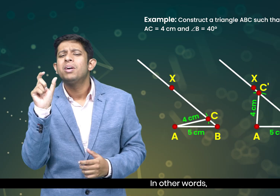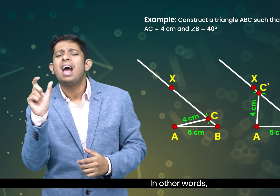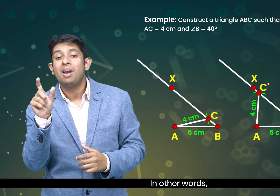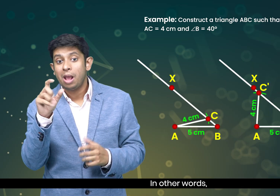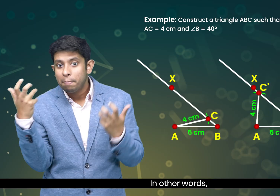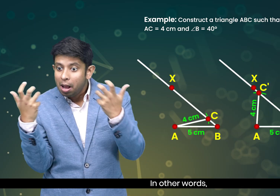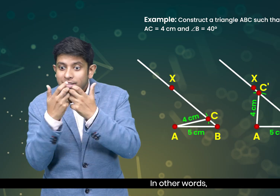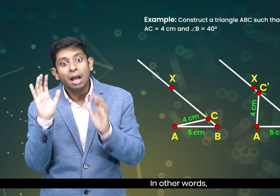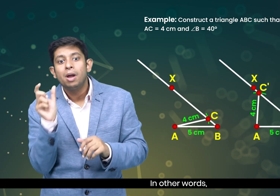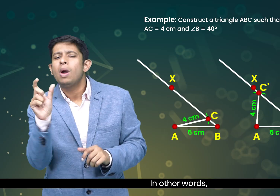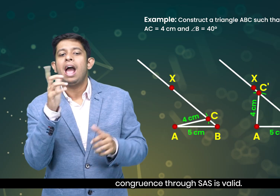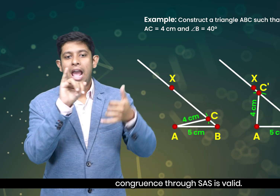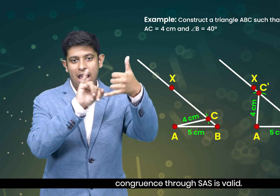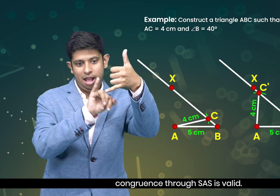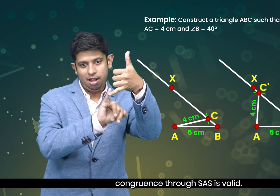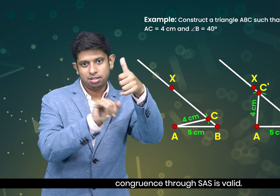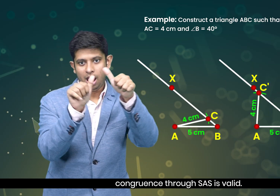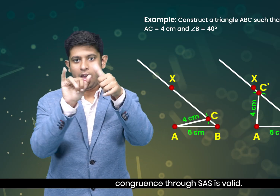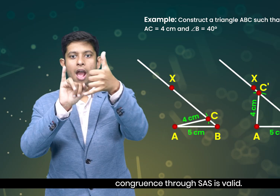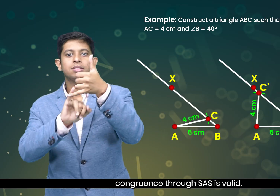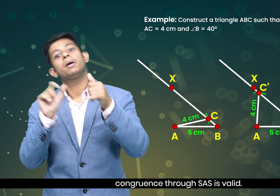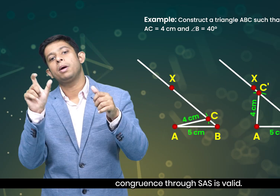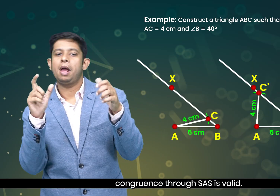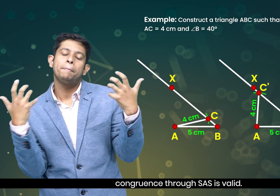In other words, congruence through side angle side is valid.